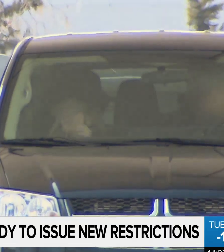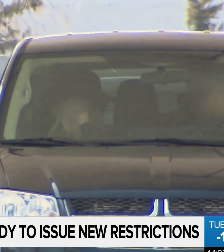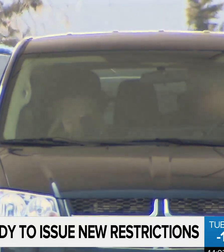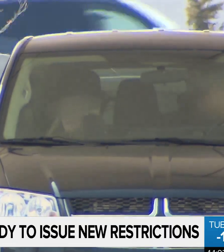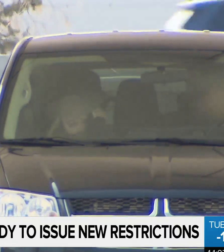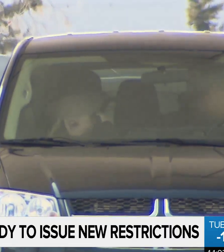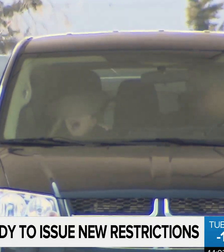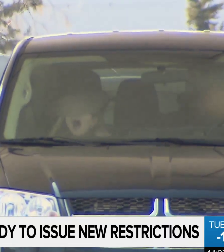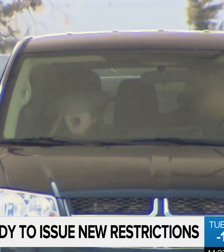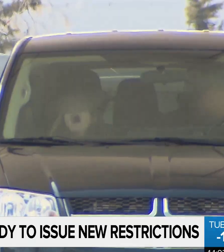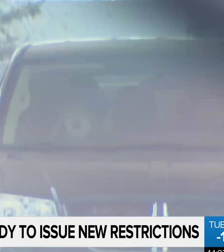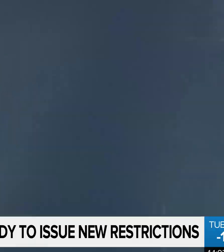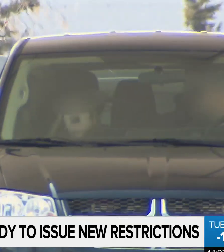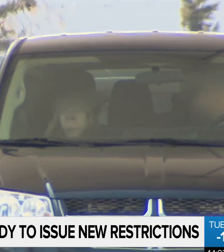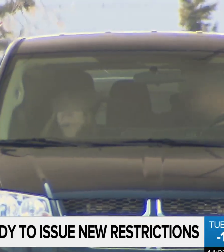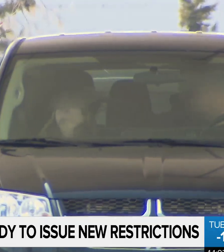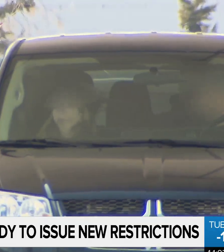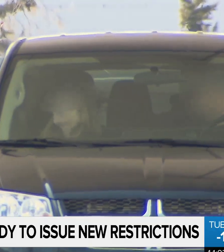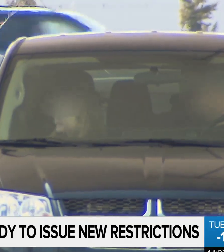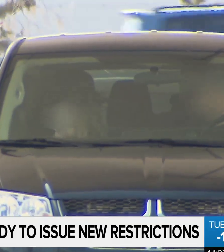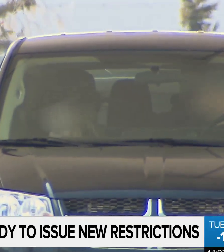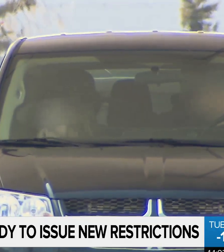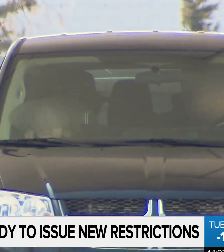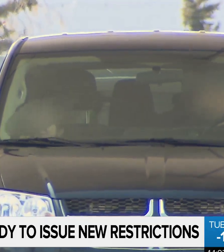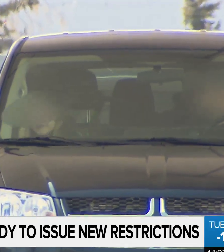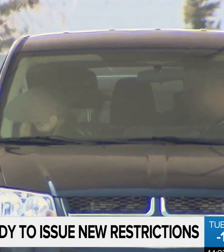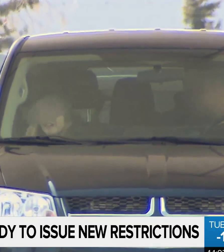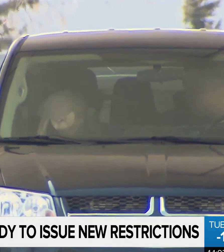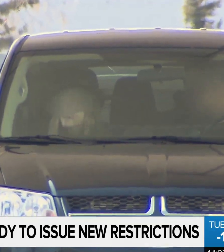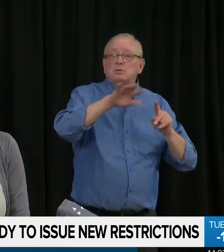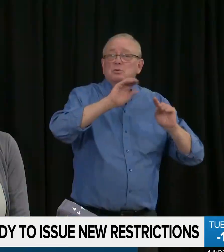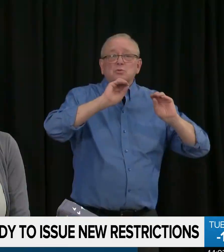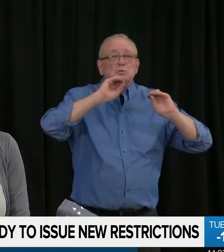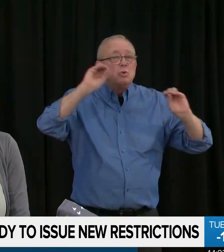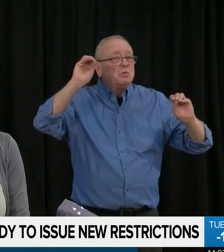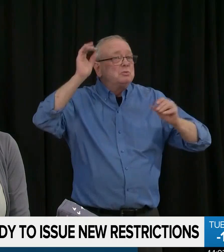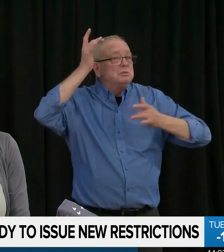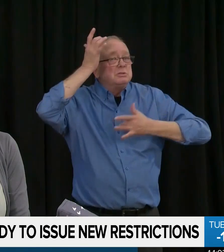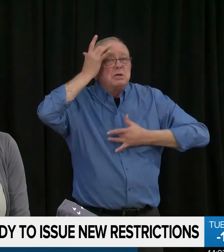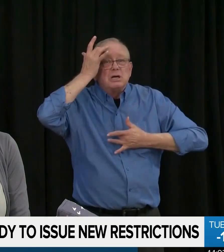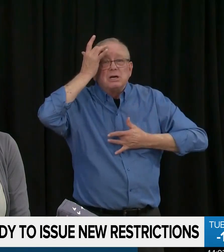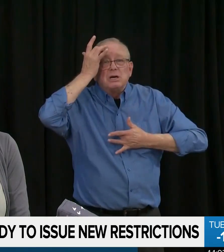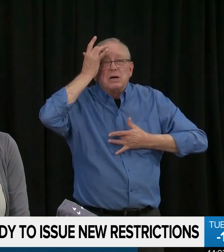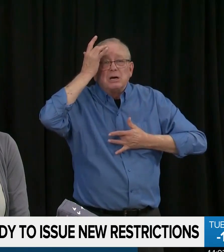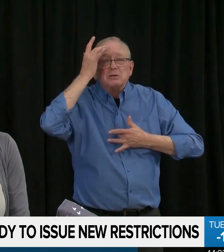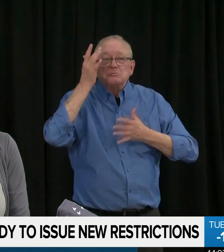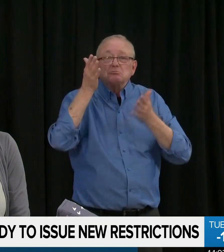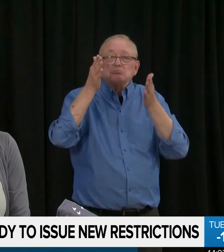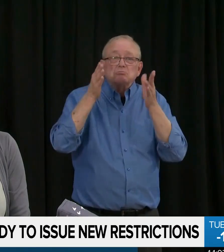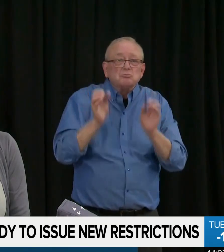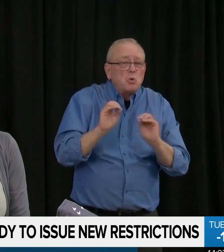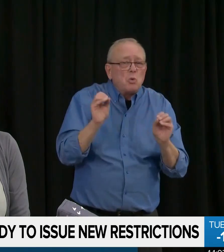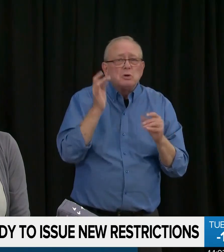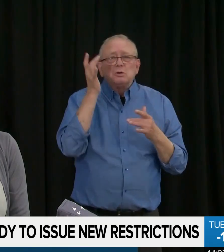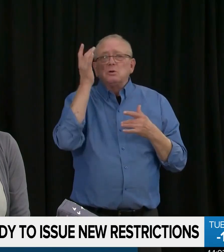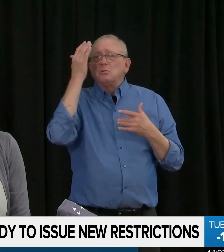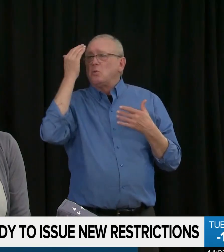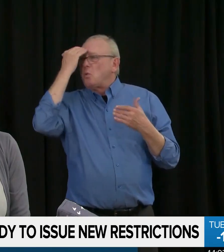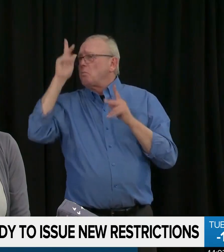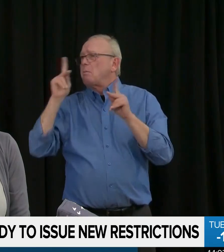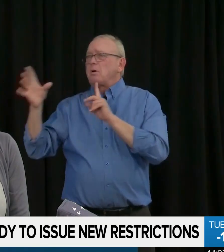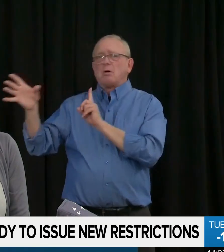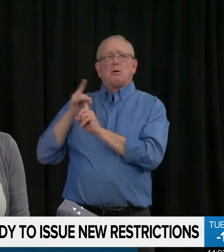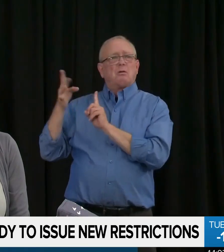immediately, we will be pressing pause on all asymptomatic testing in those who have no known exposure. This is an important